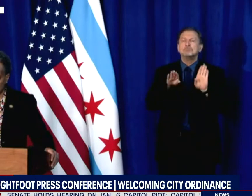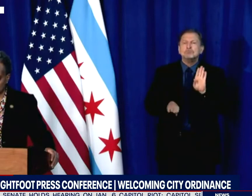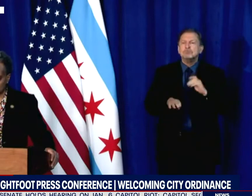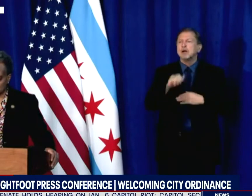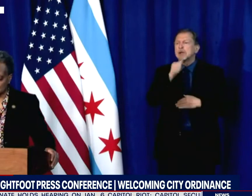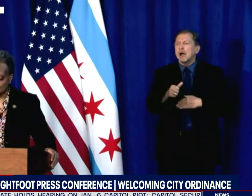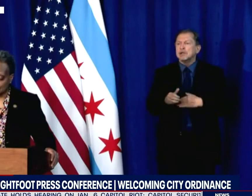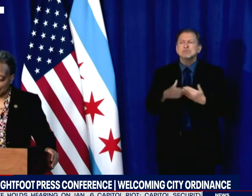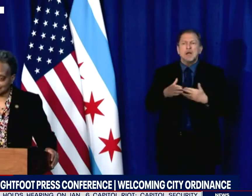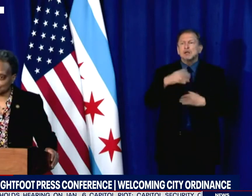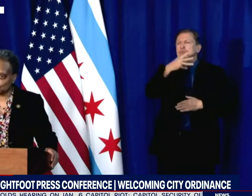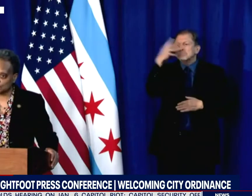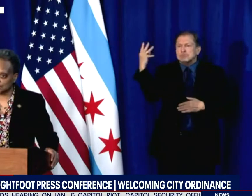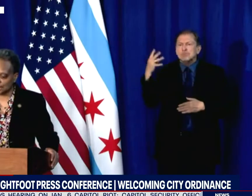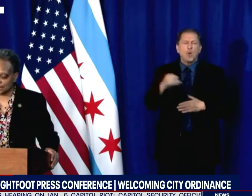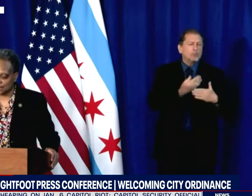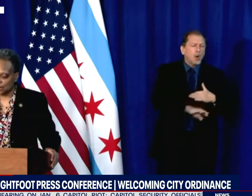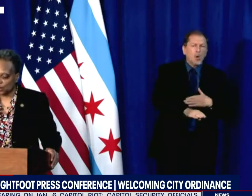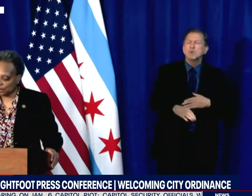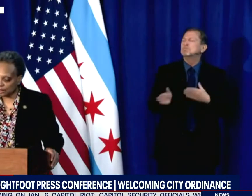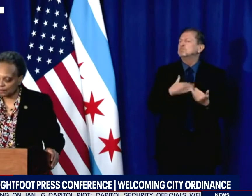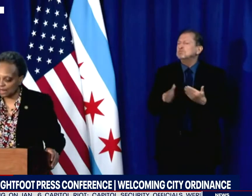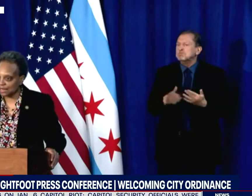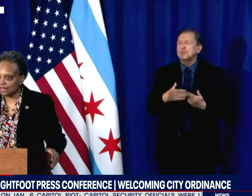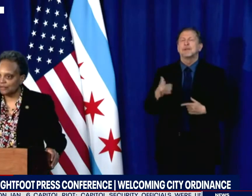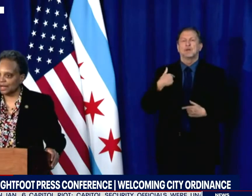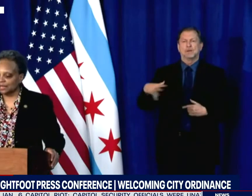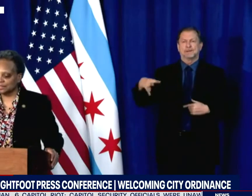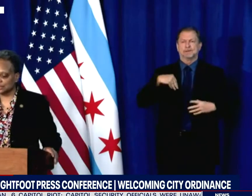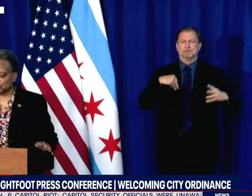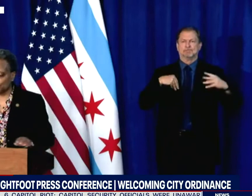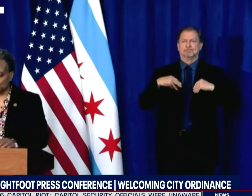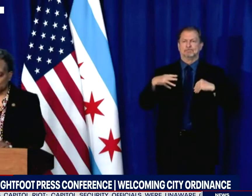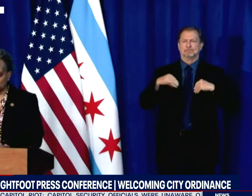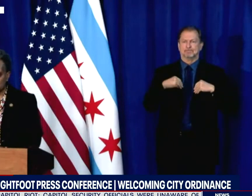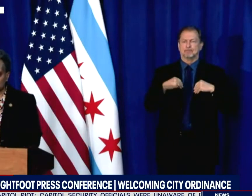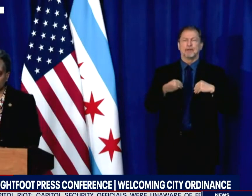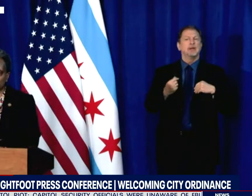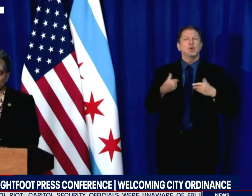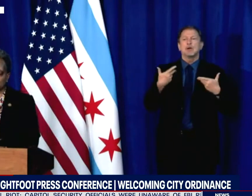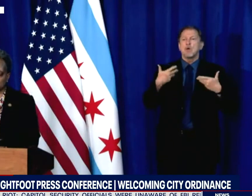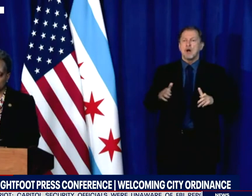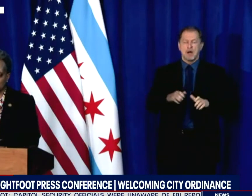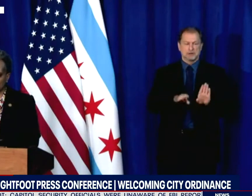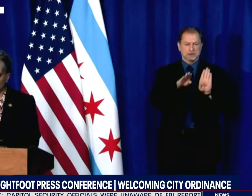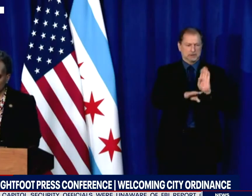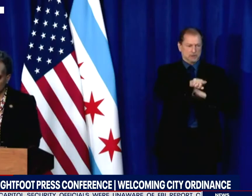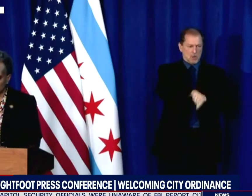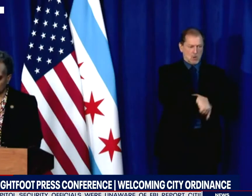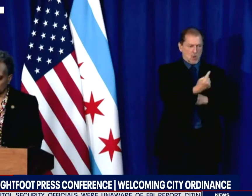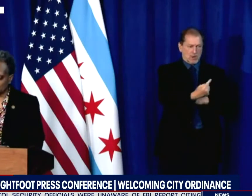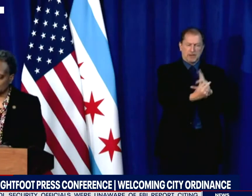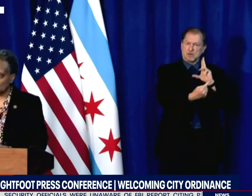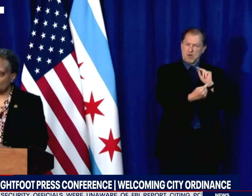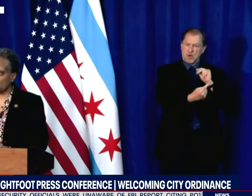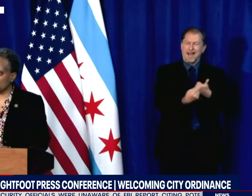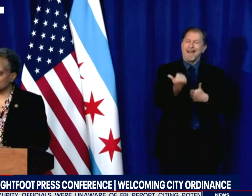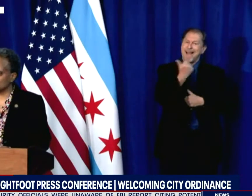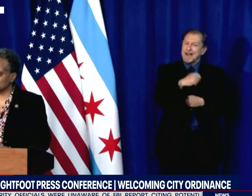of our life in the city as this ordinance does, we are eliminating the unintentional barriers that prevent us from fully